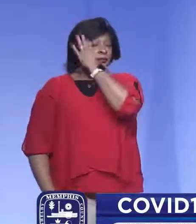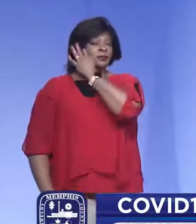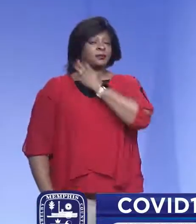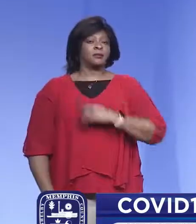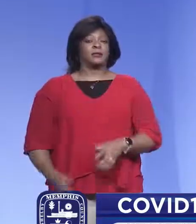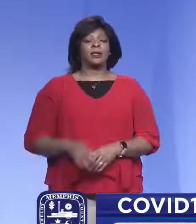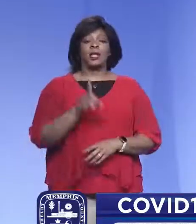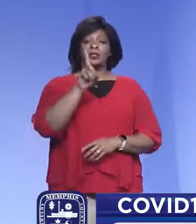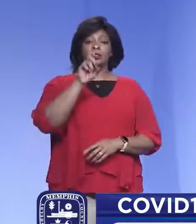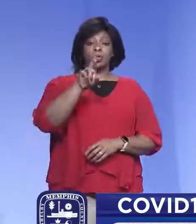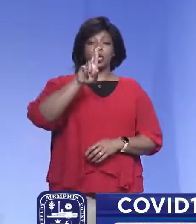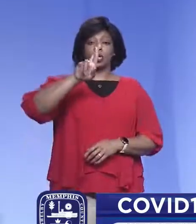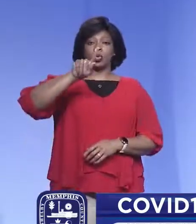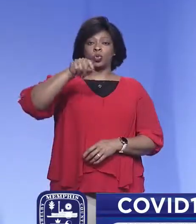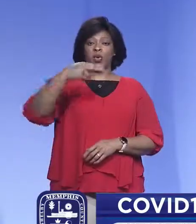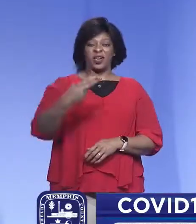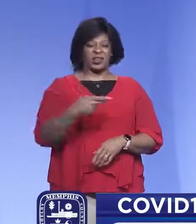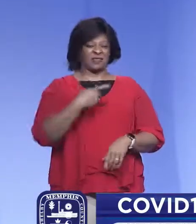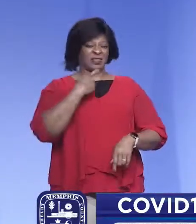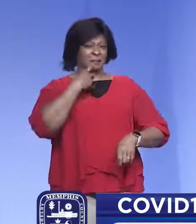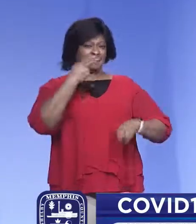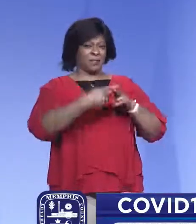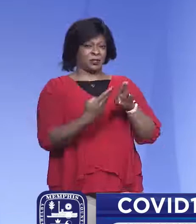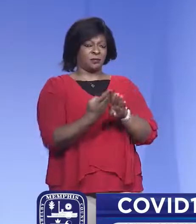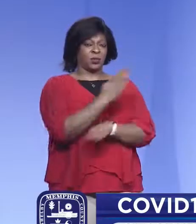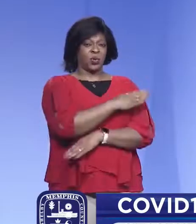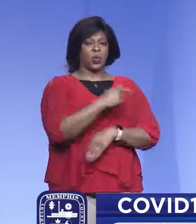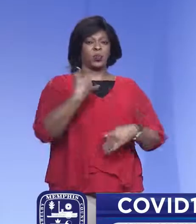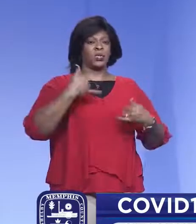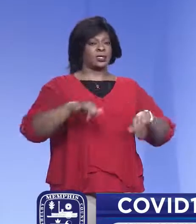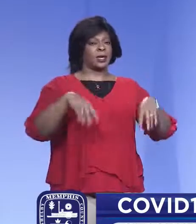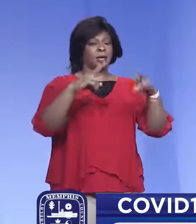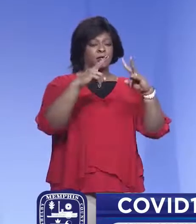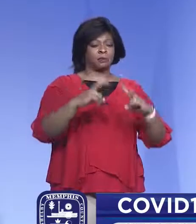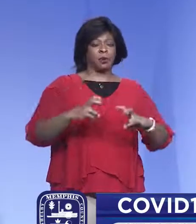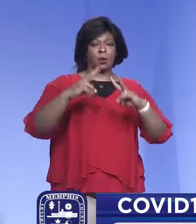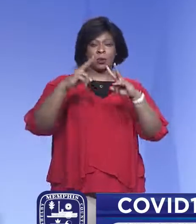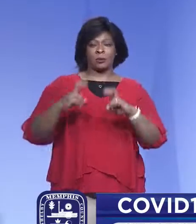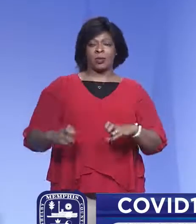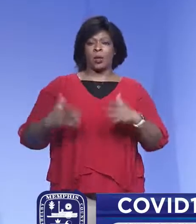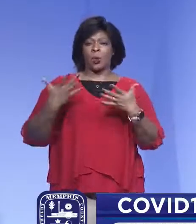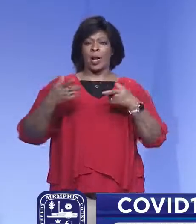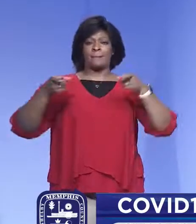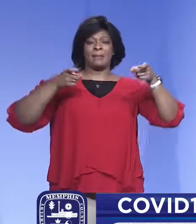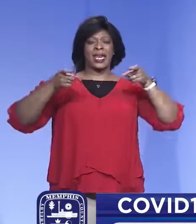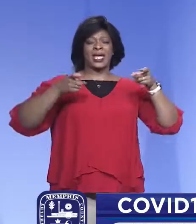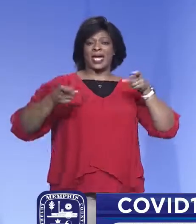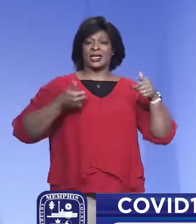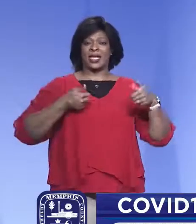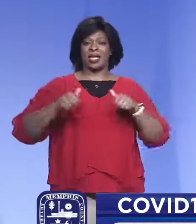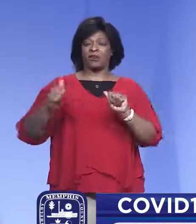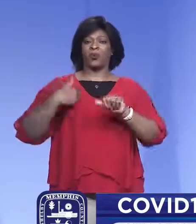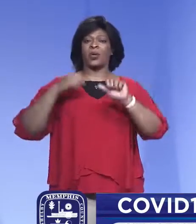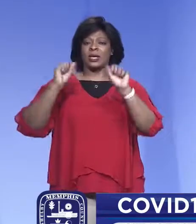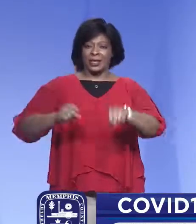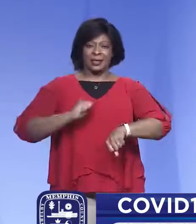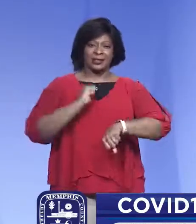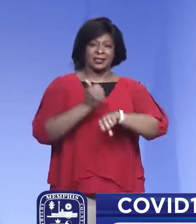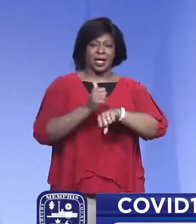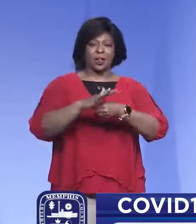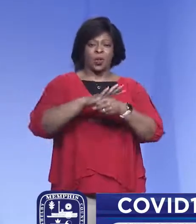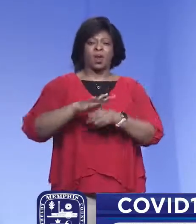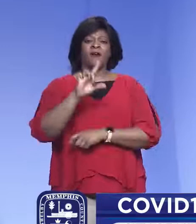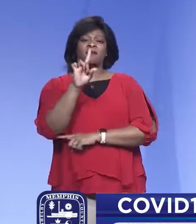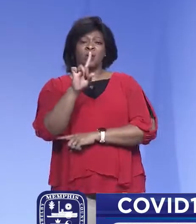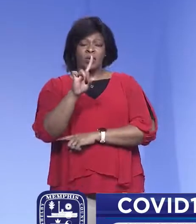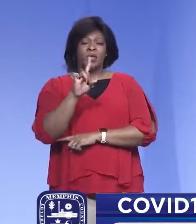As Dr. Randolph noted earlier, we're exploring what all mitigation efforts that we can put in place locally that